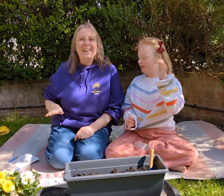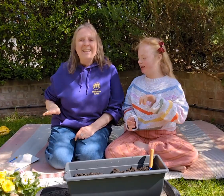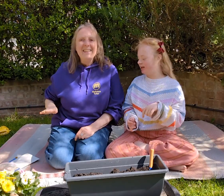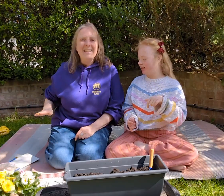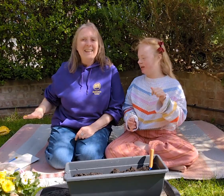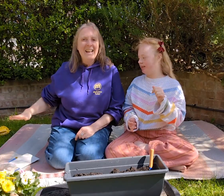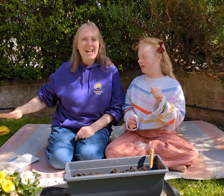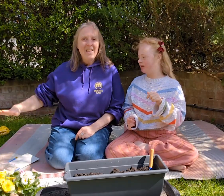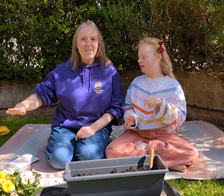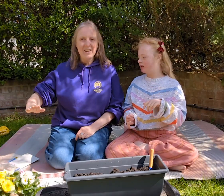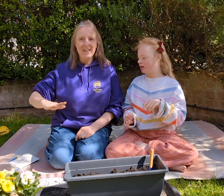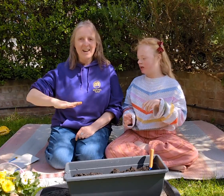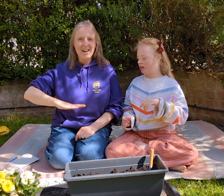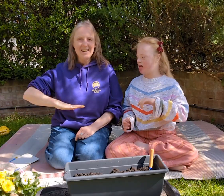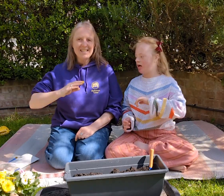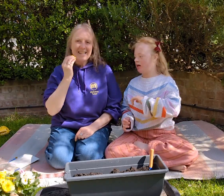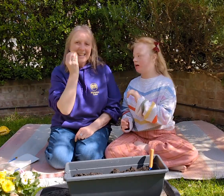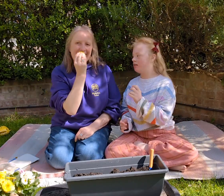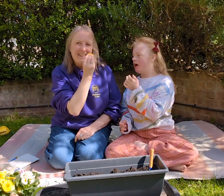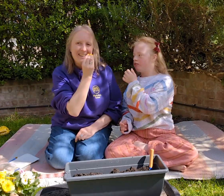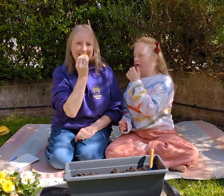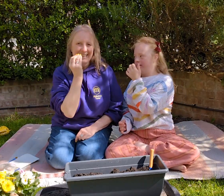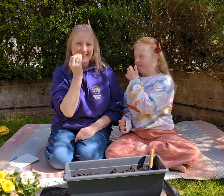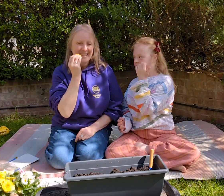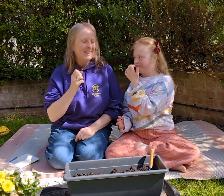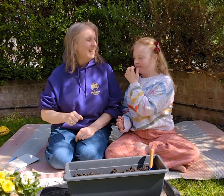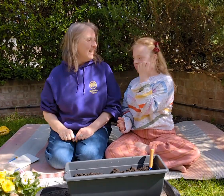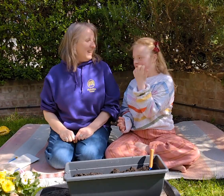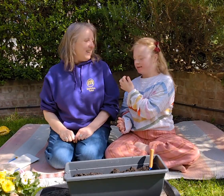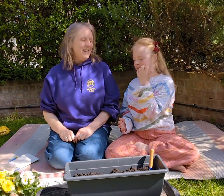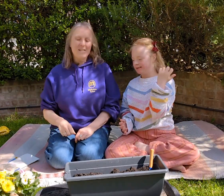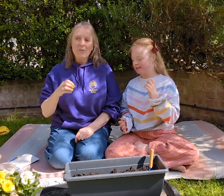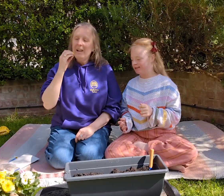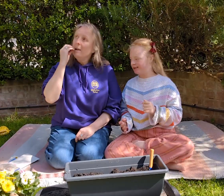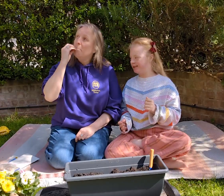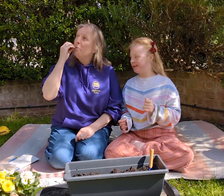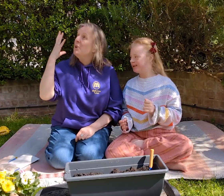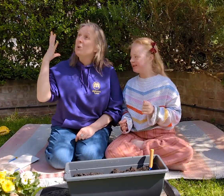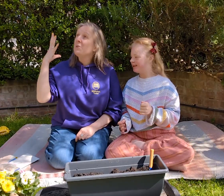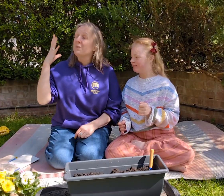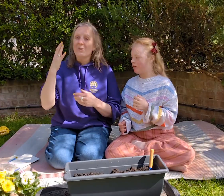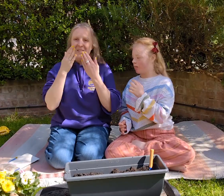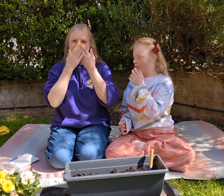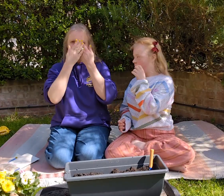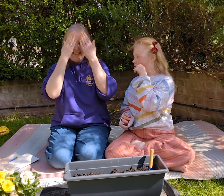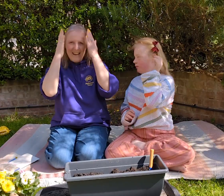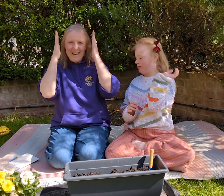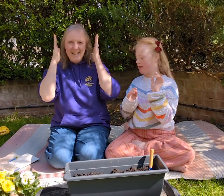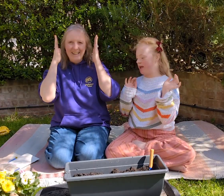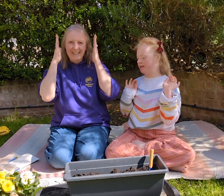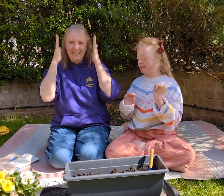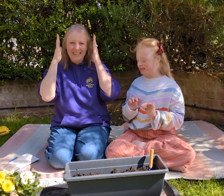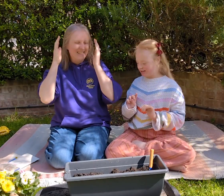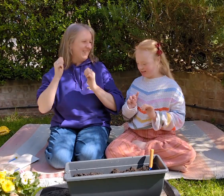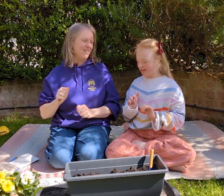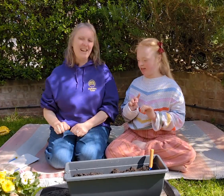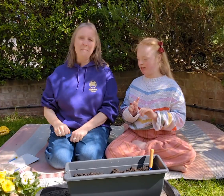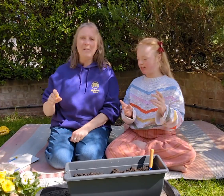in the garden. It's a really beautiful day today. Really